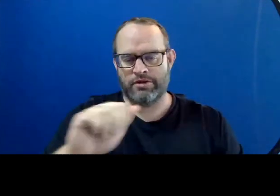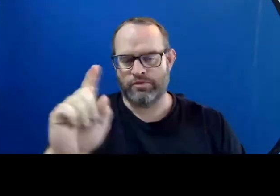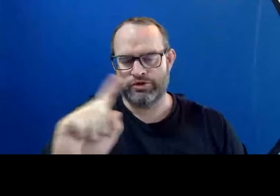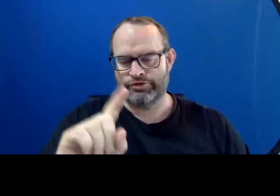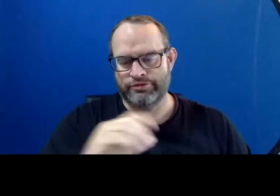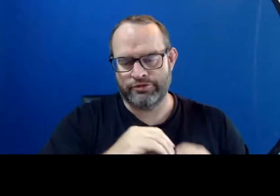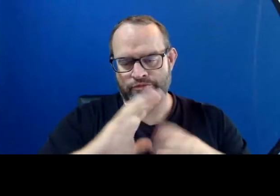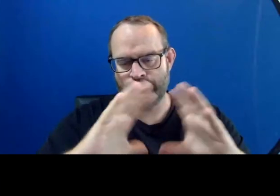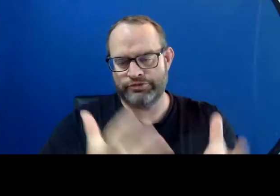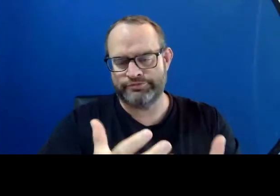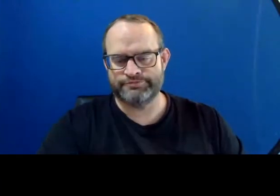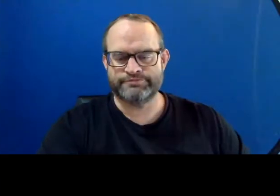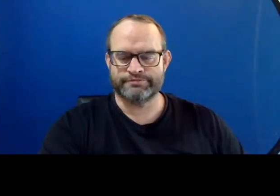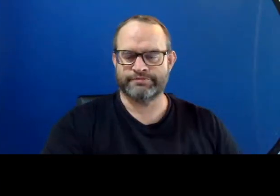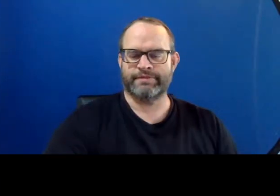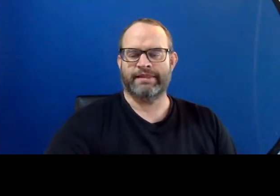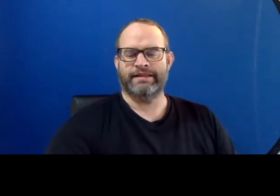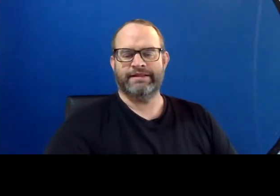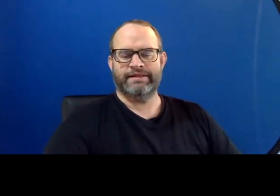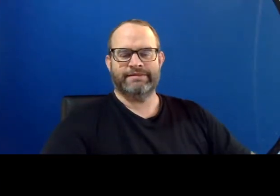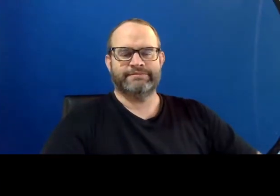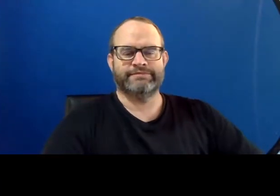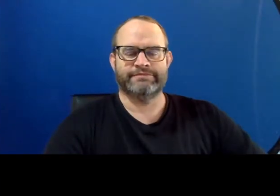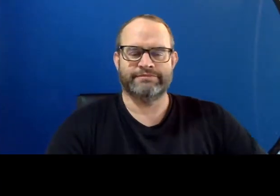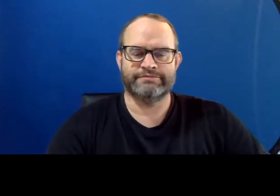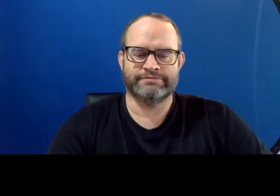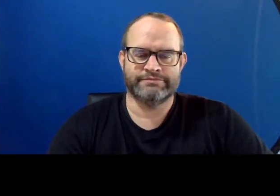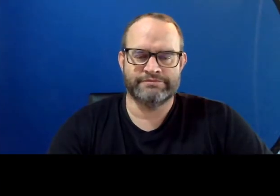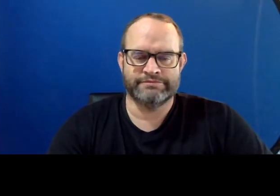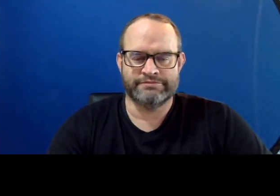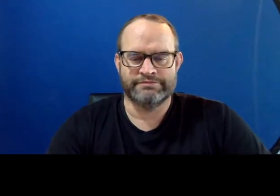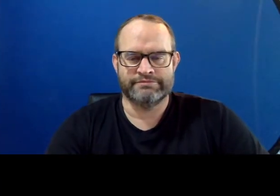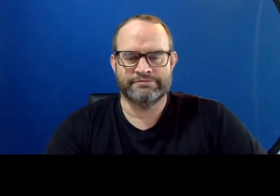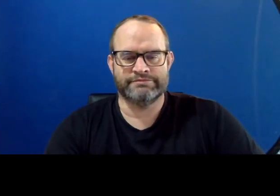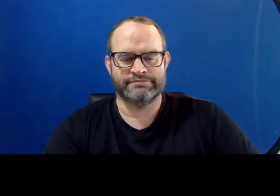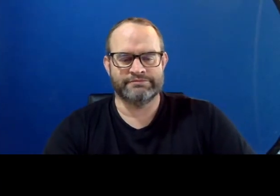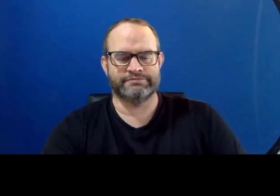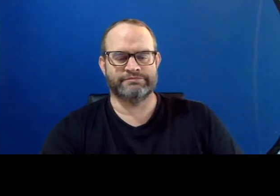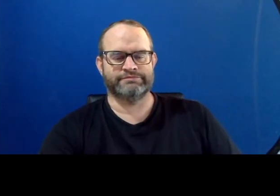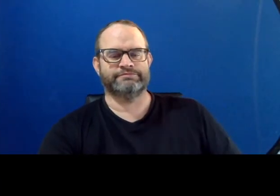access and to build the educational sign language community all over the world.